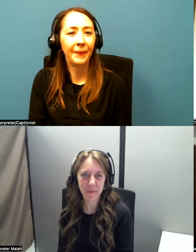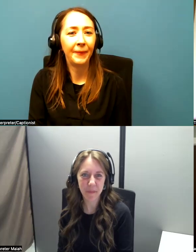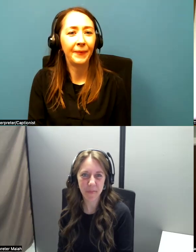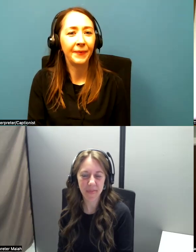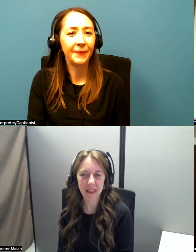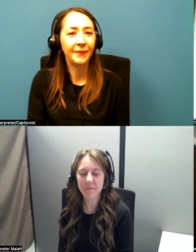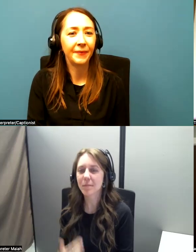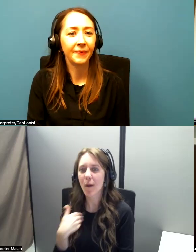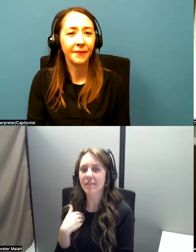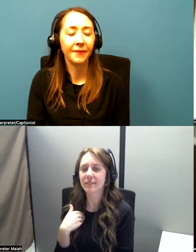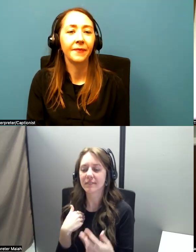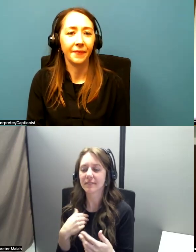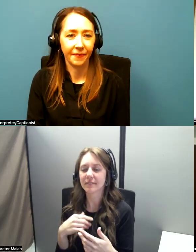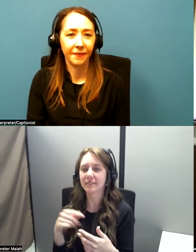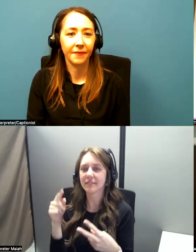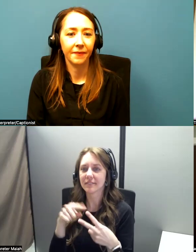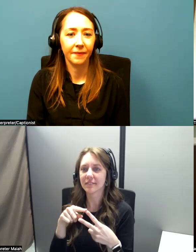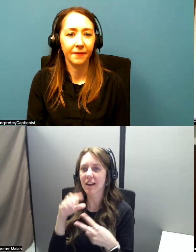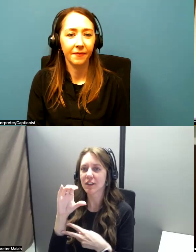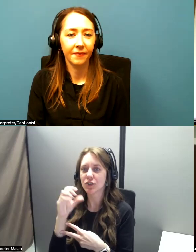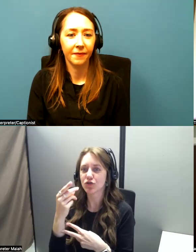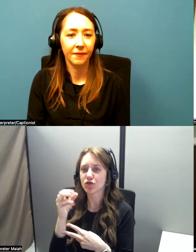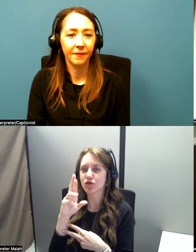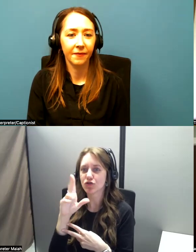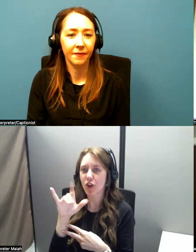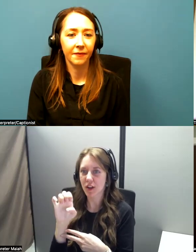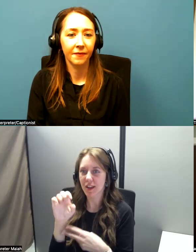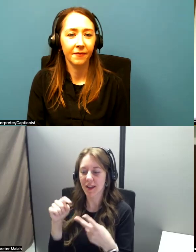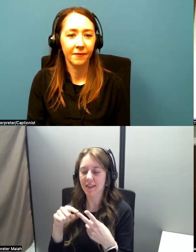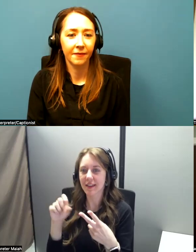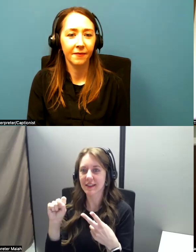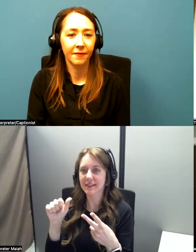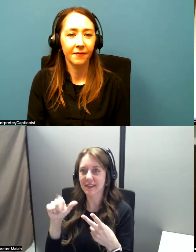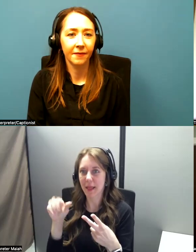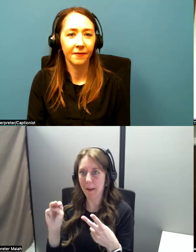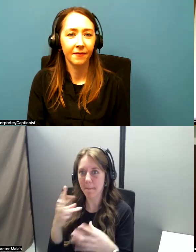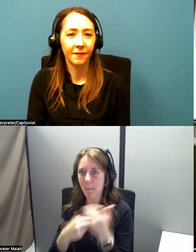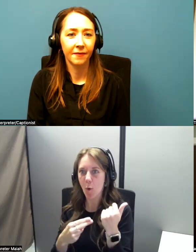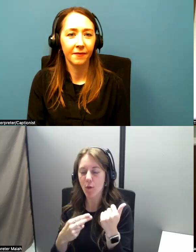We have Charlie and we have Salem. They're both domestic tuxedo cats.